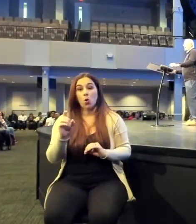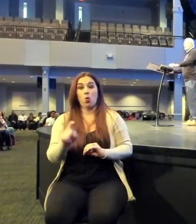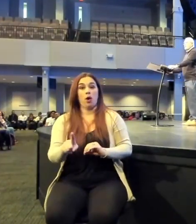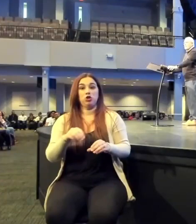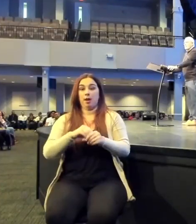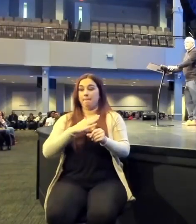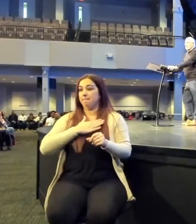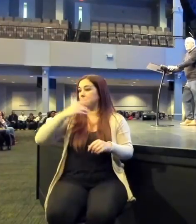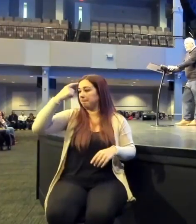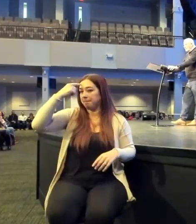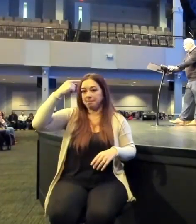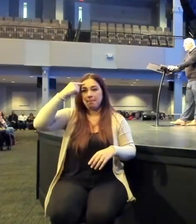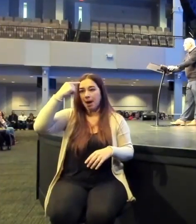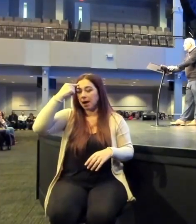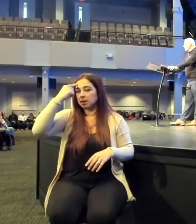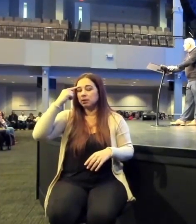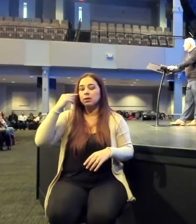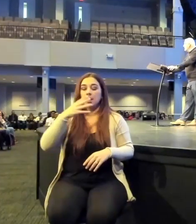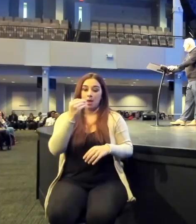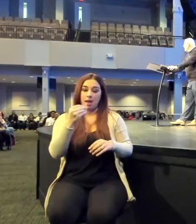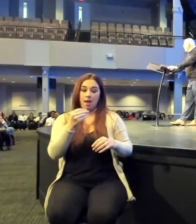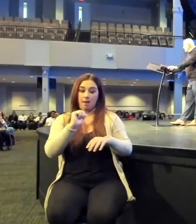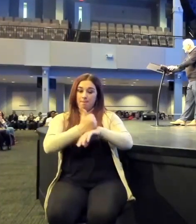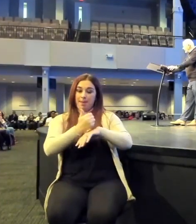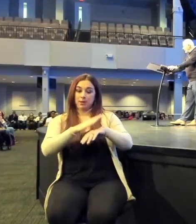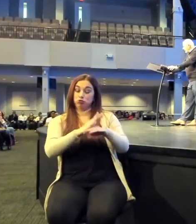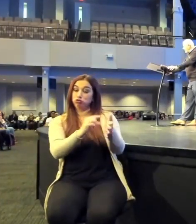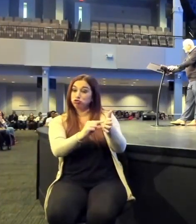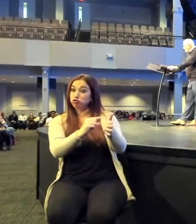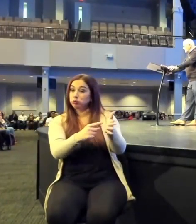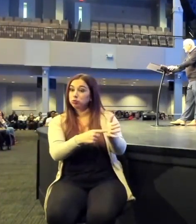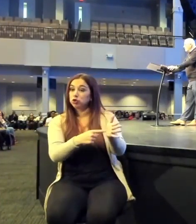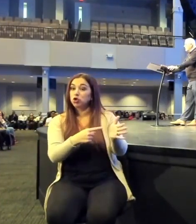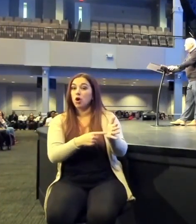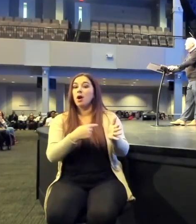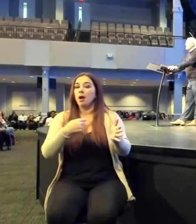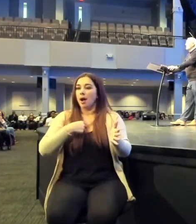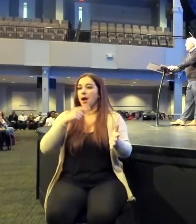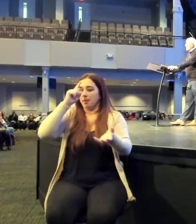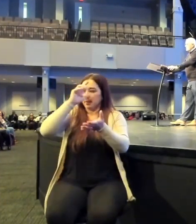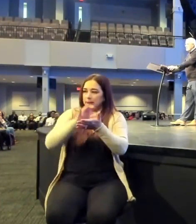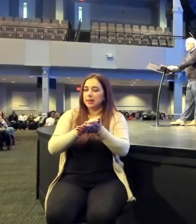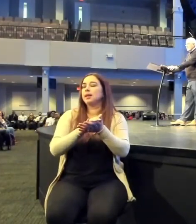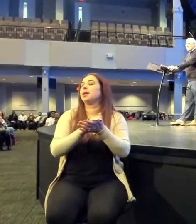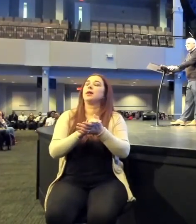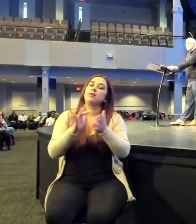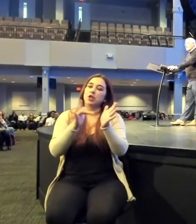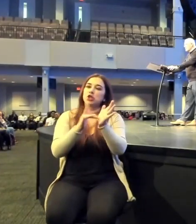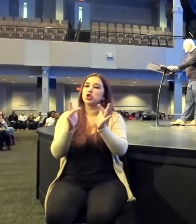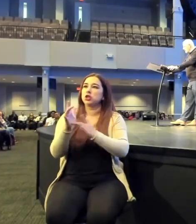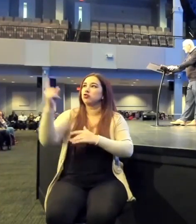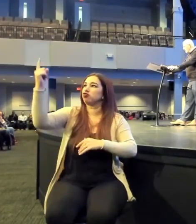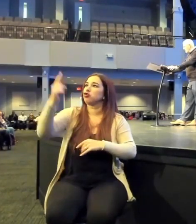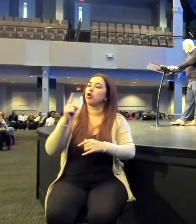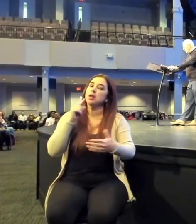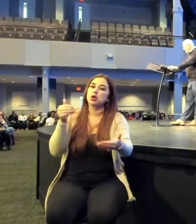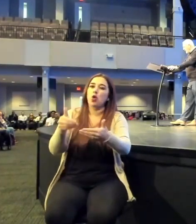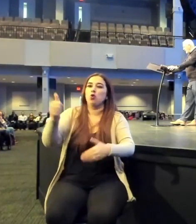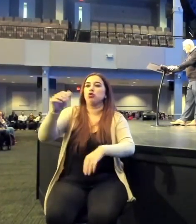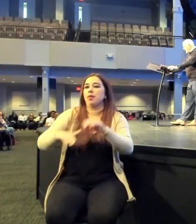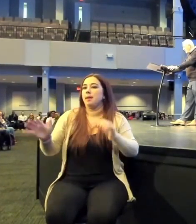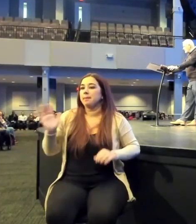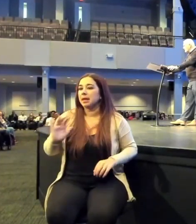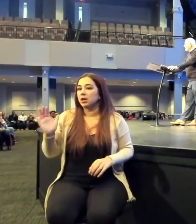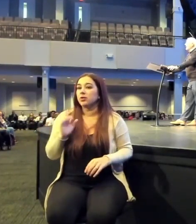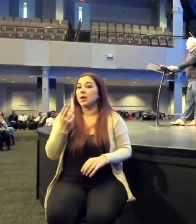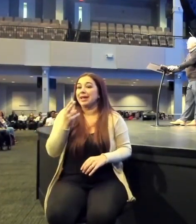in my mind, nor I believe from a scriptural standpoint, that the return of Jesus obviously is closer than it's ever been before.